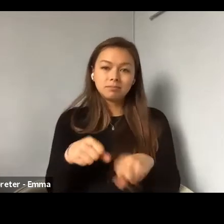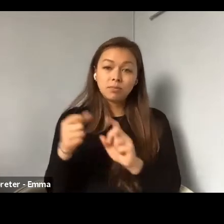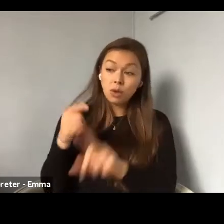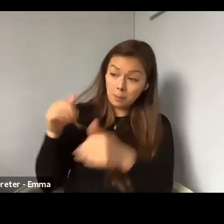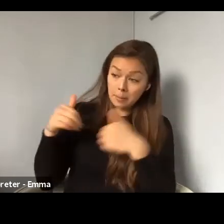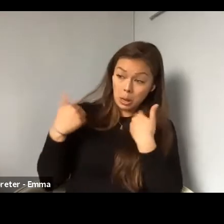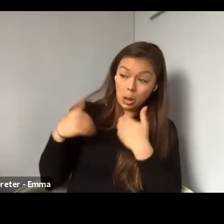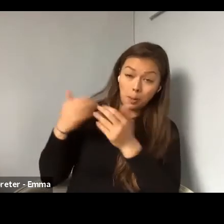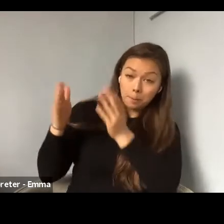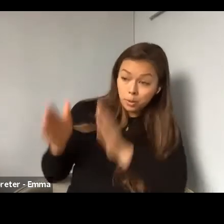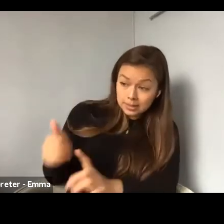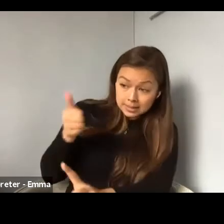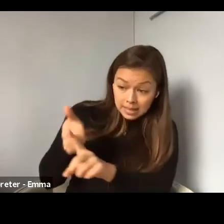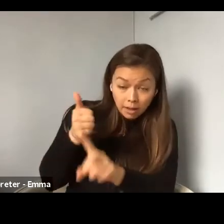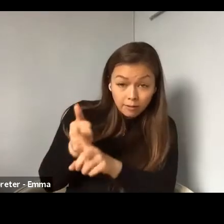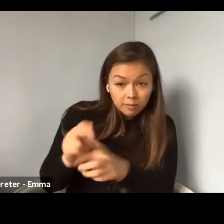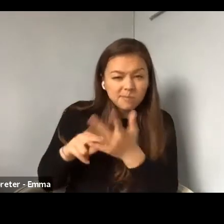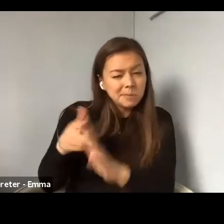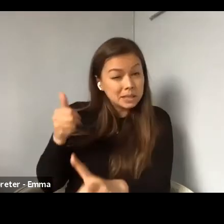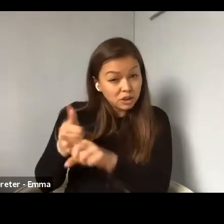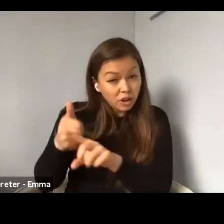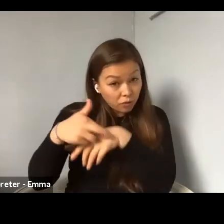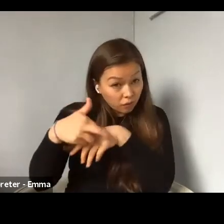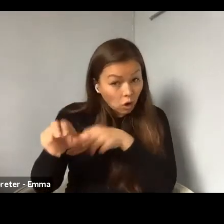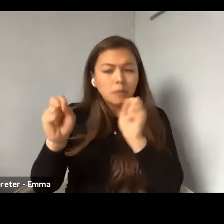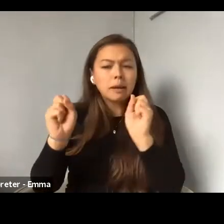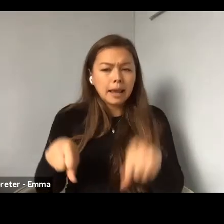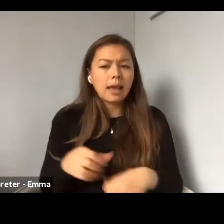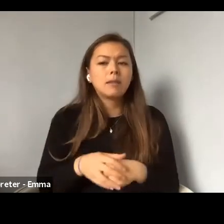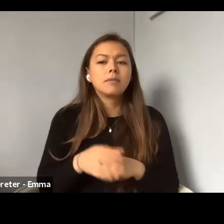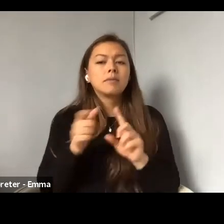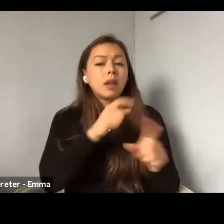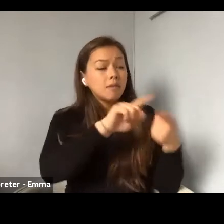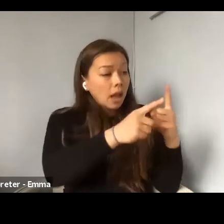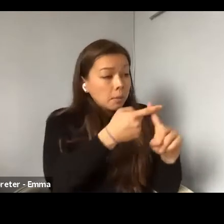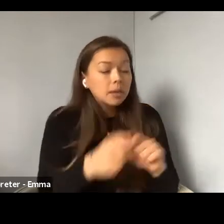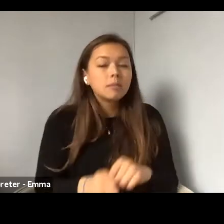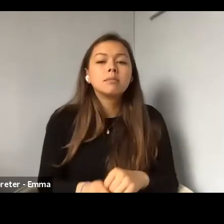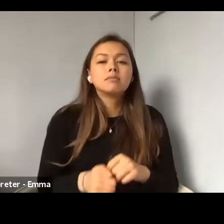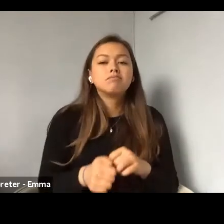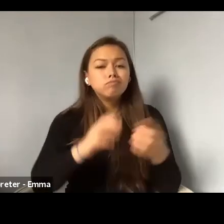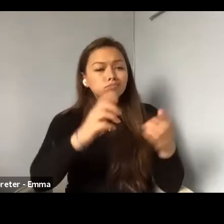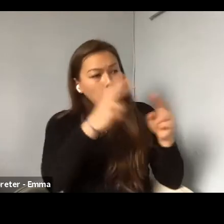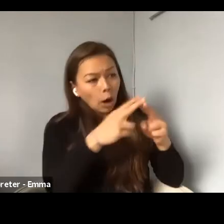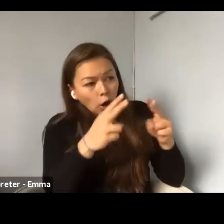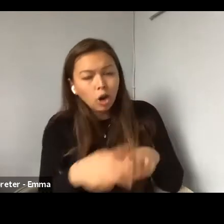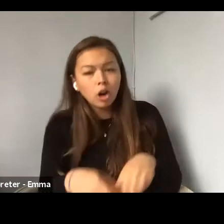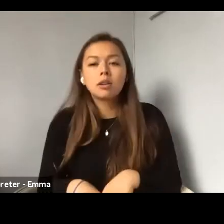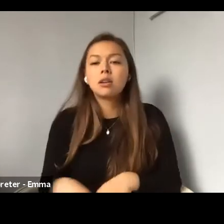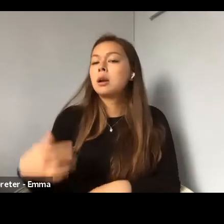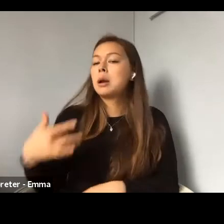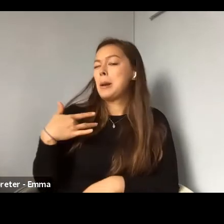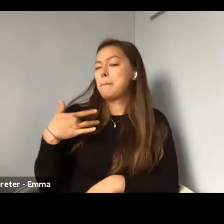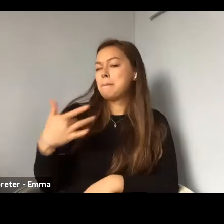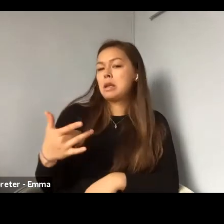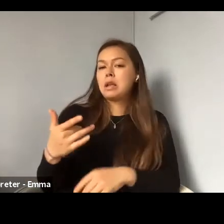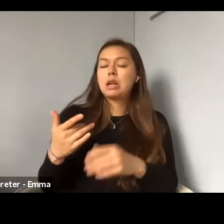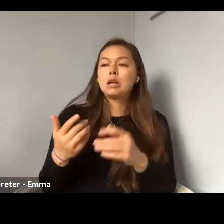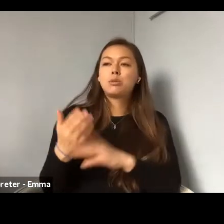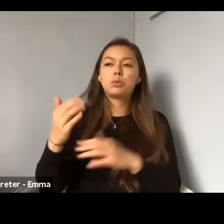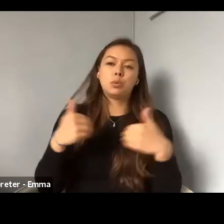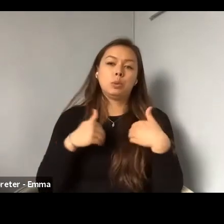be a self-referral or from family or partner. We're primarily getting referrals from youth justice, like probation